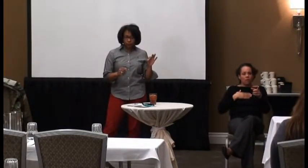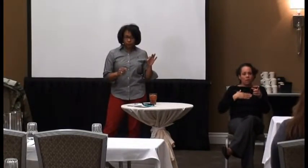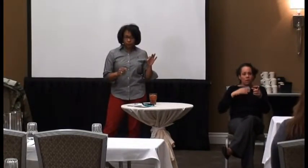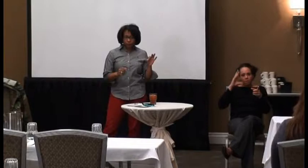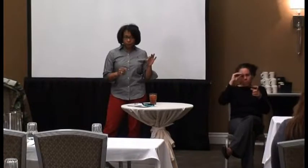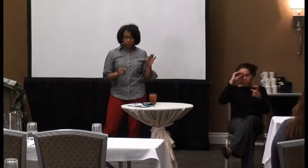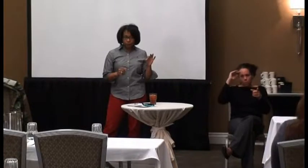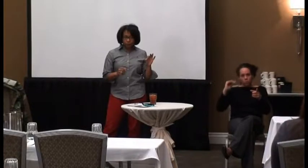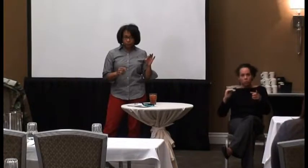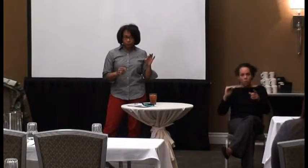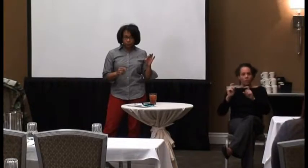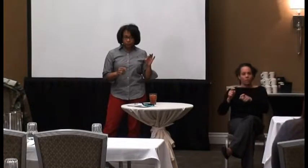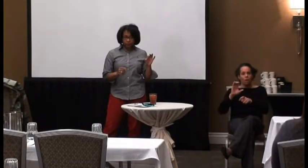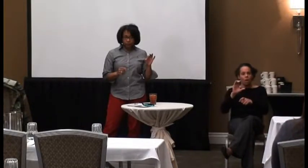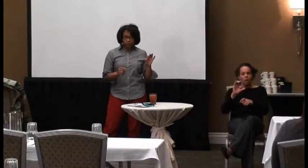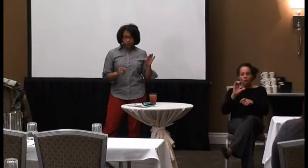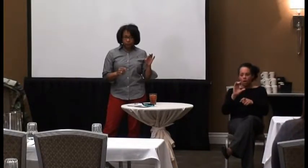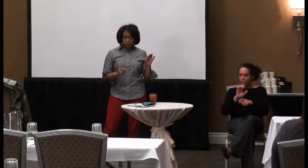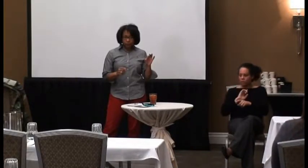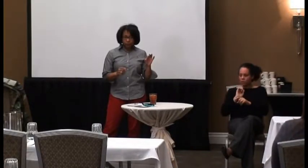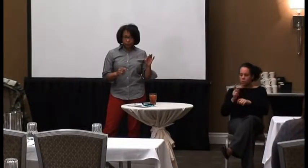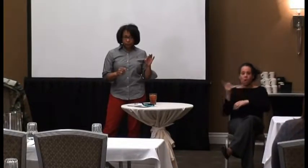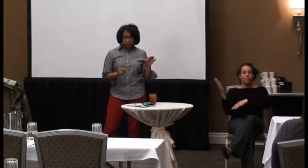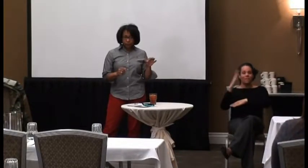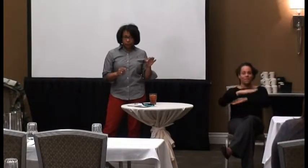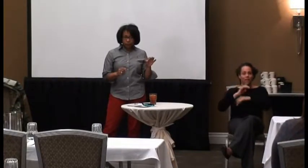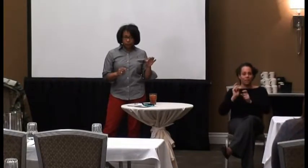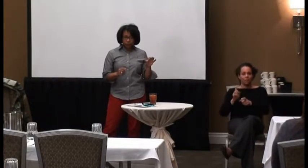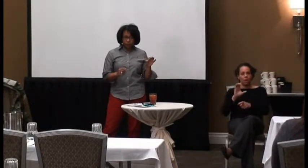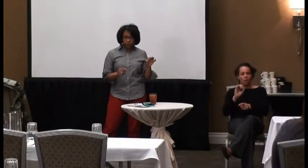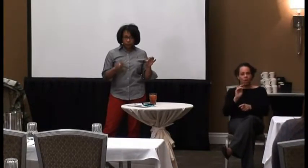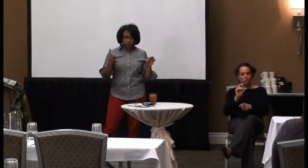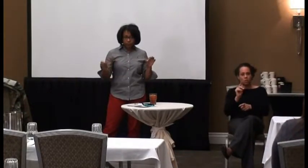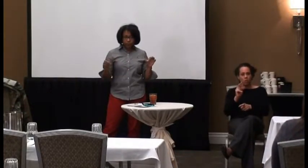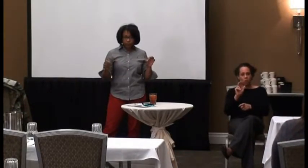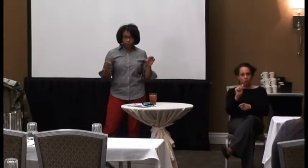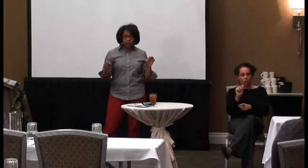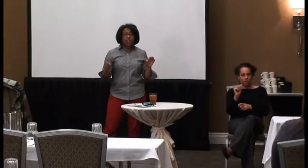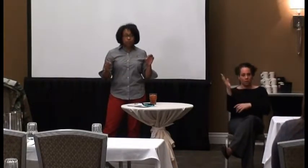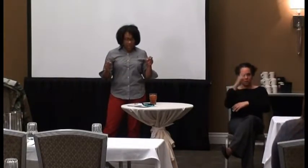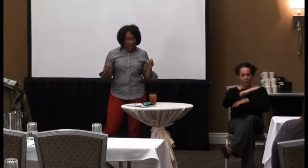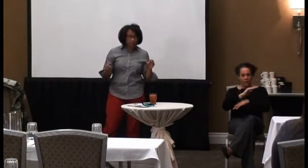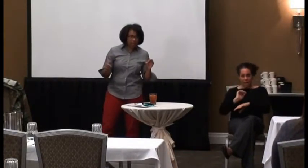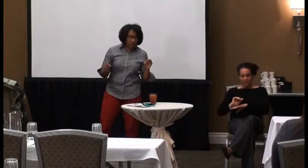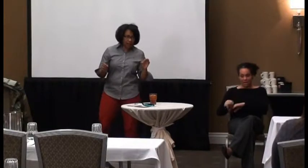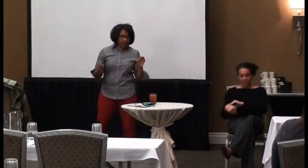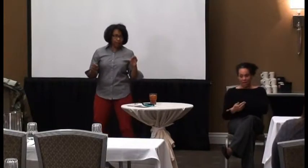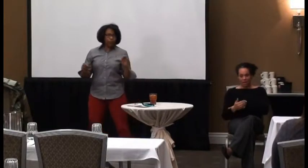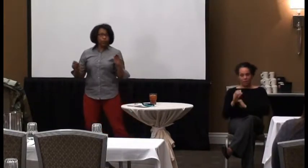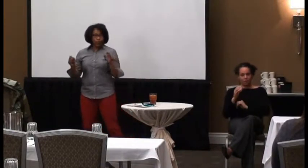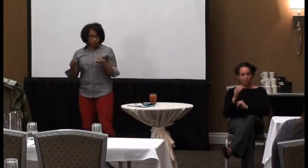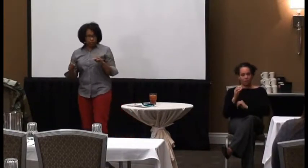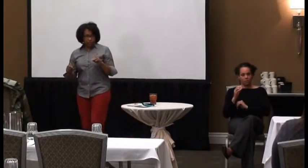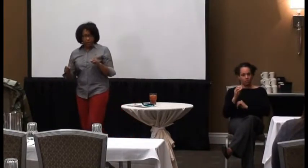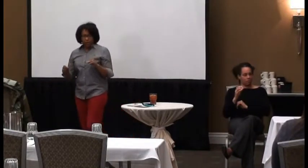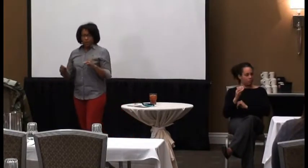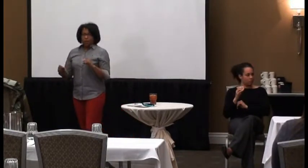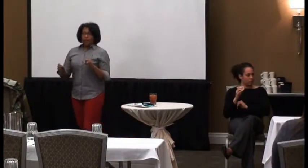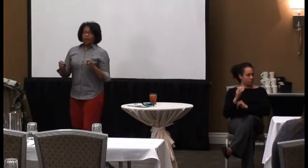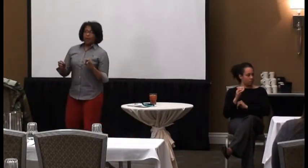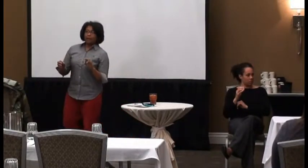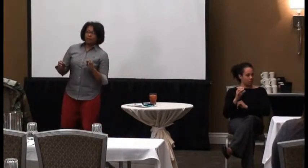clonidine during the day. No, they gave him Concerta during the day and clonidine at night. You can do that. You can do